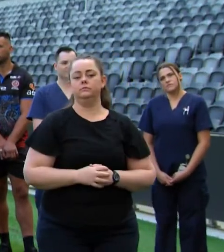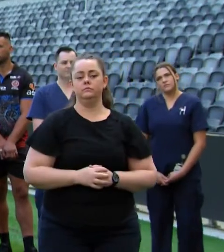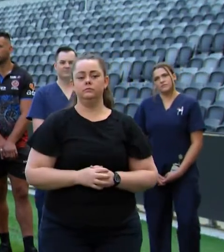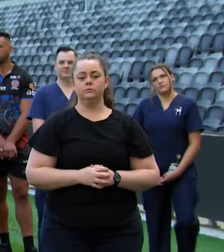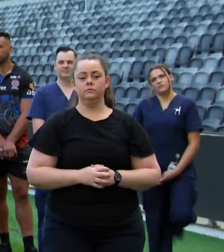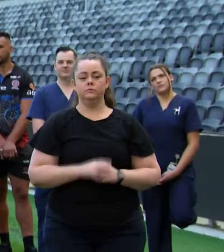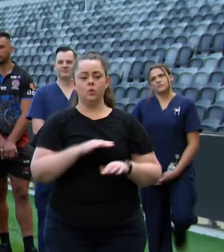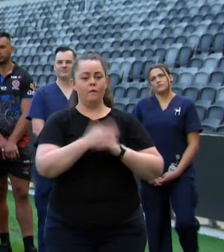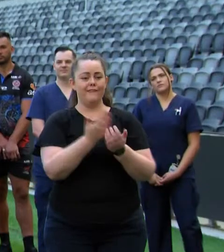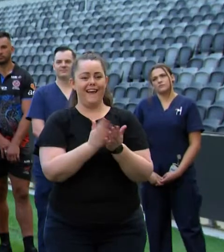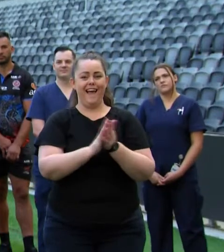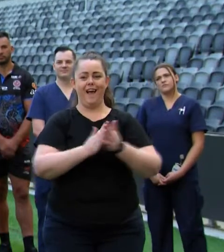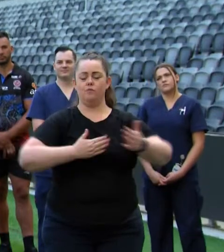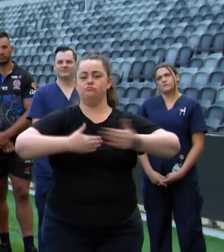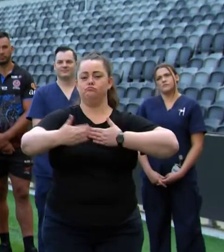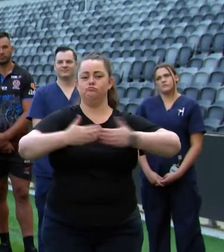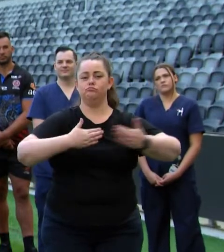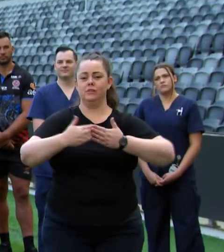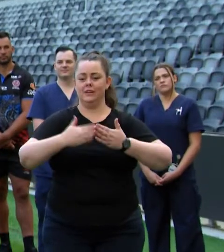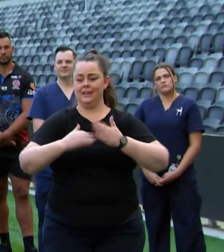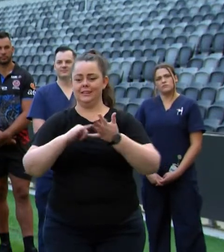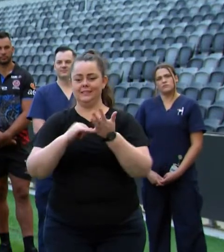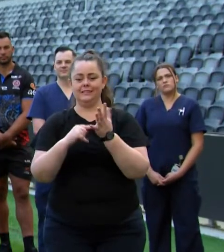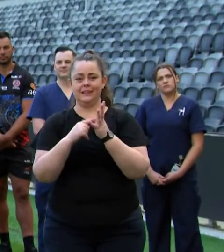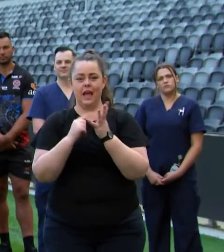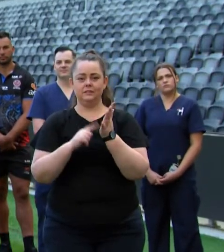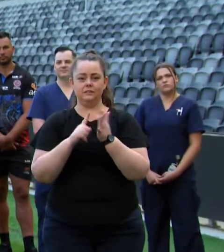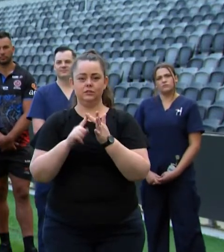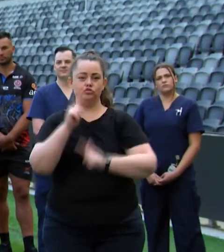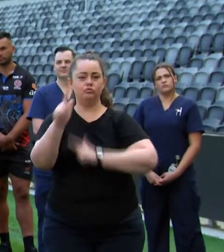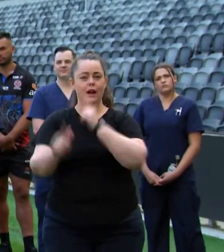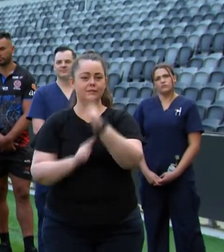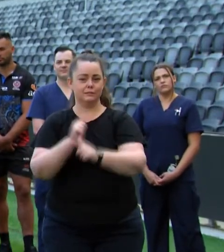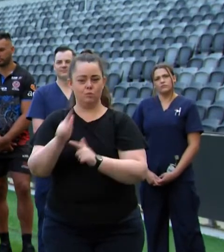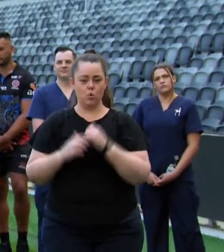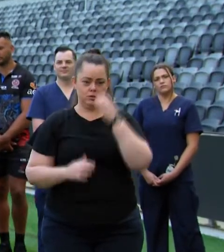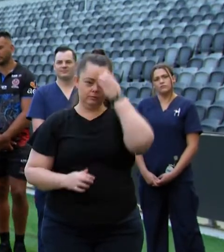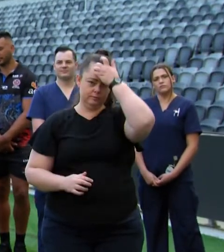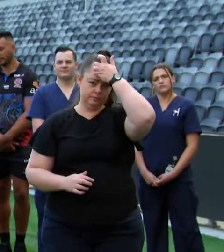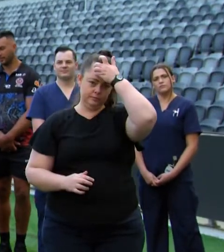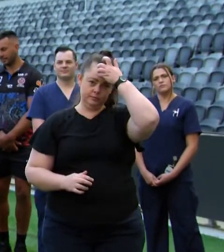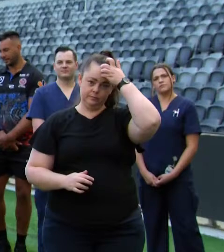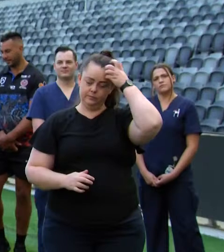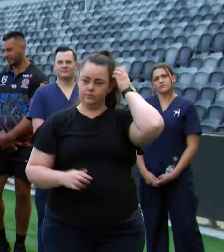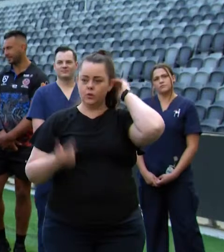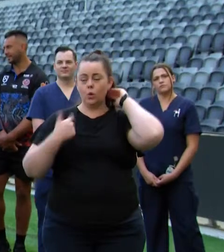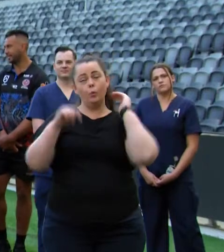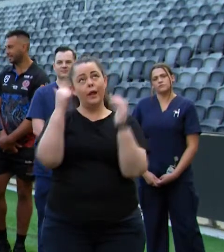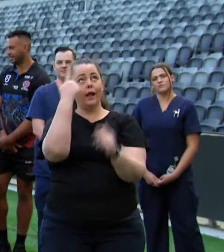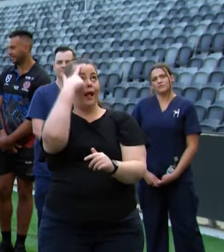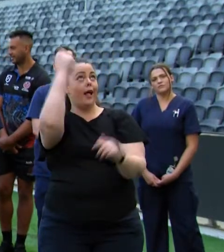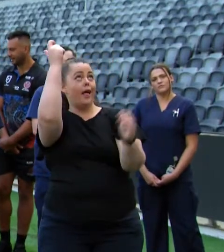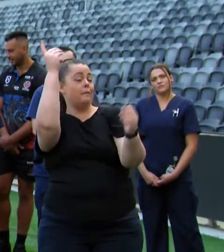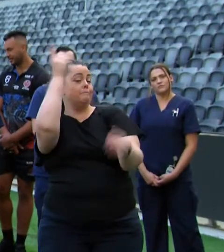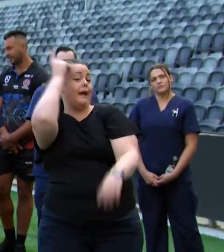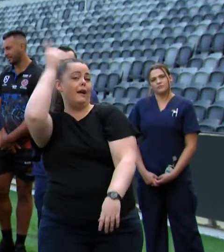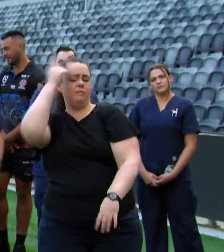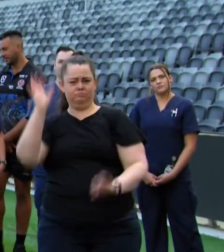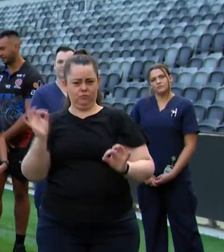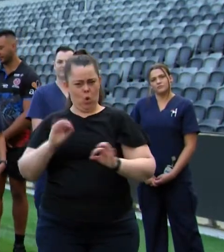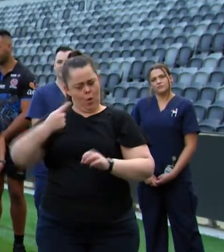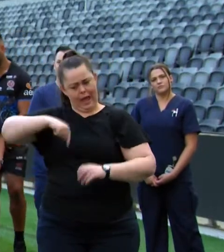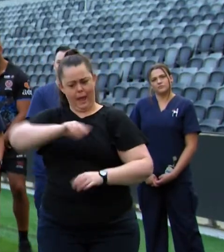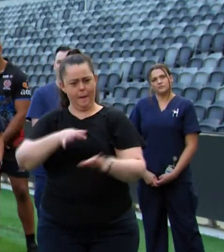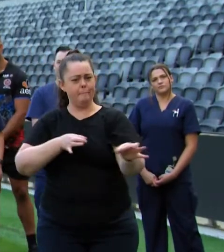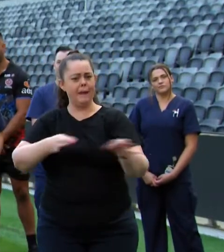of the management of state transport assets. It's not something that the New South Wales Treasury dreamed up. It's something that has been followed